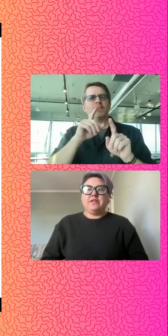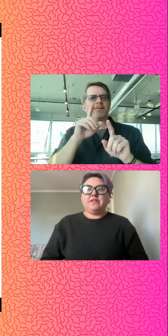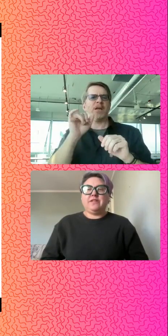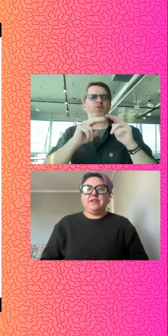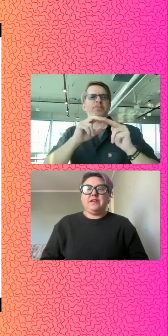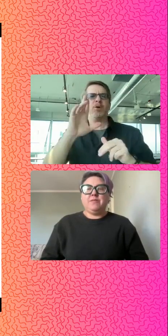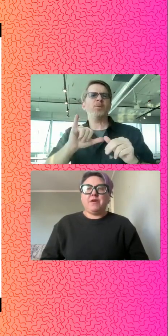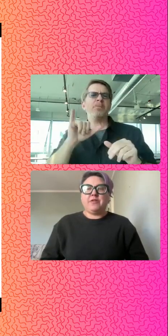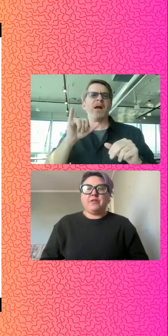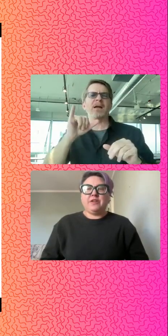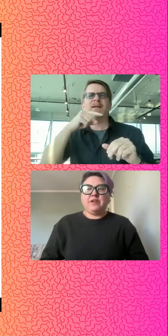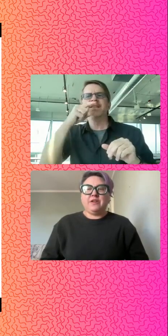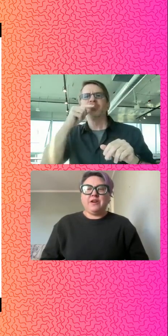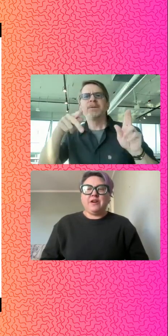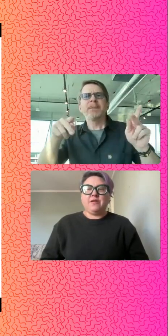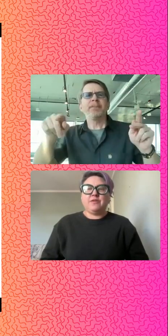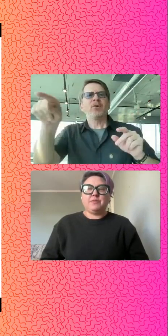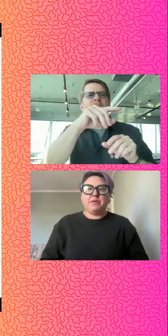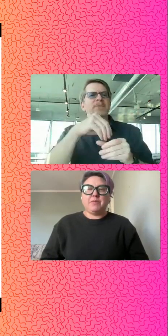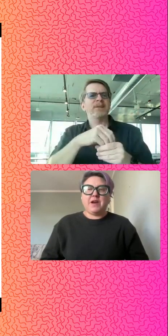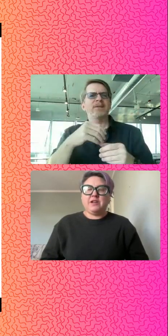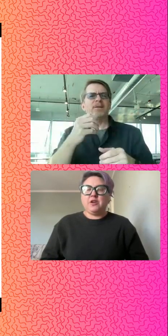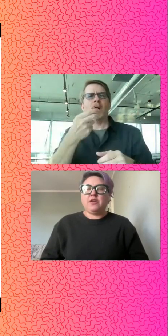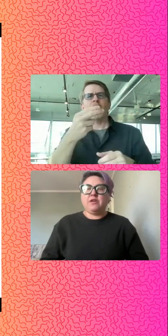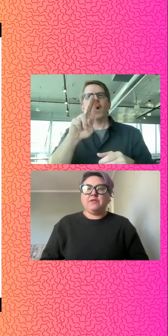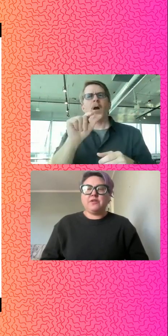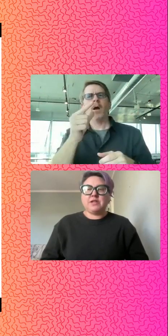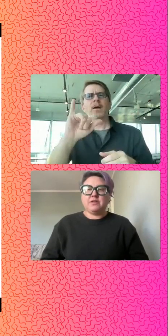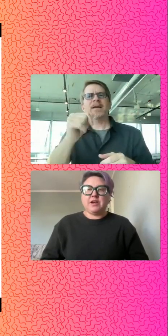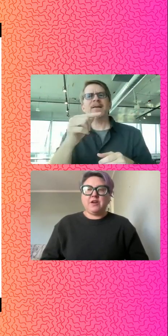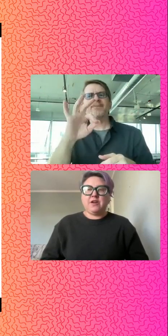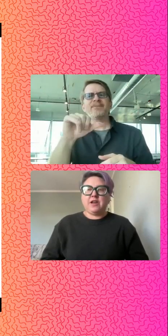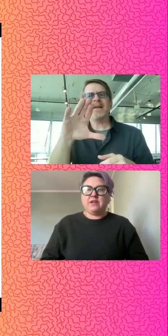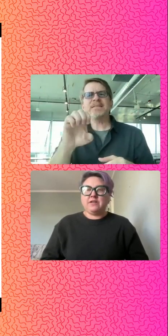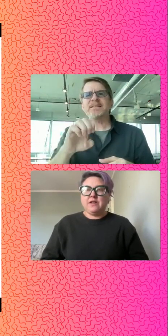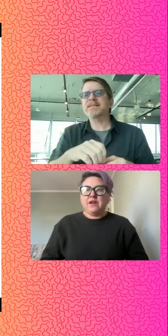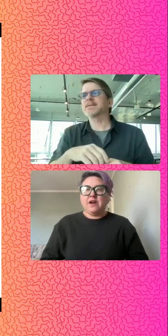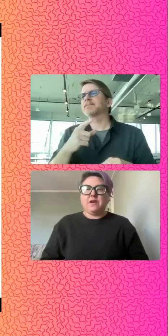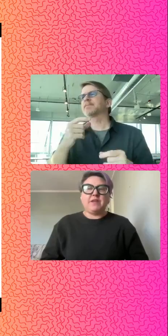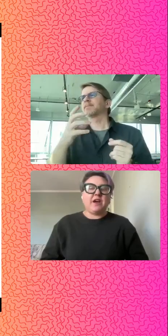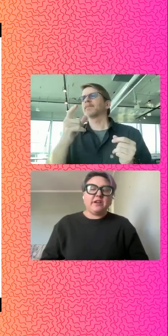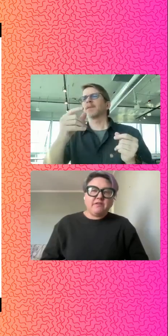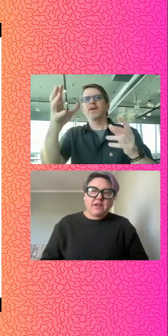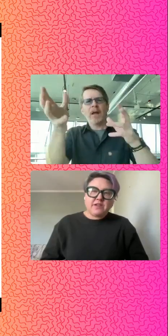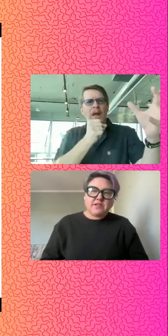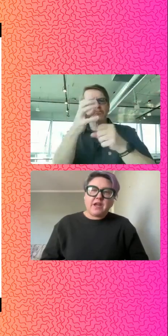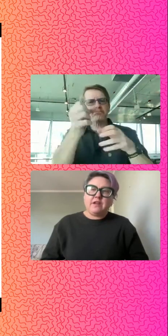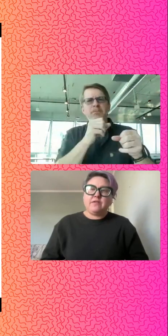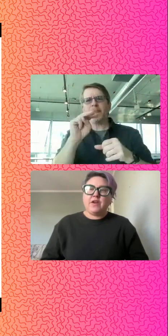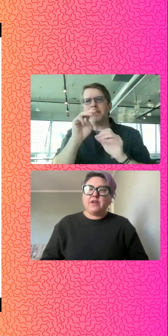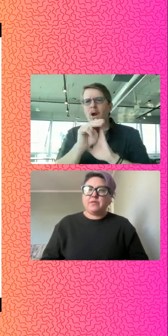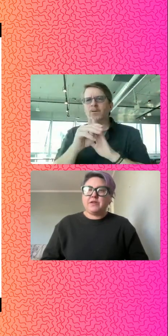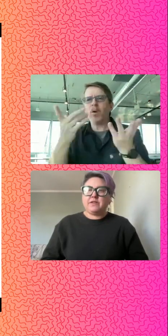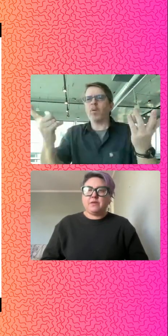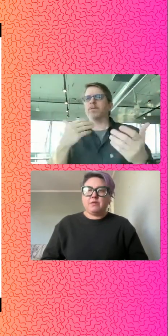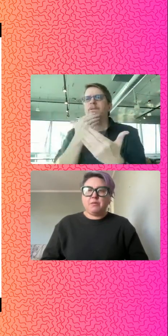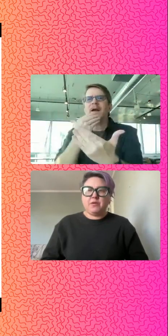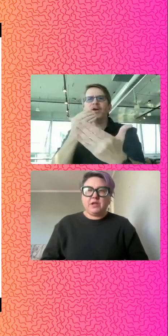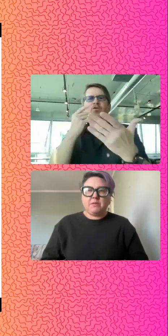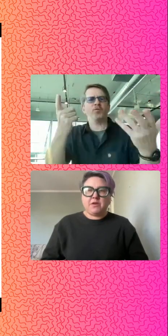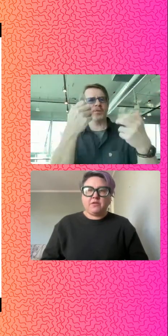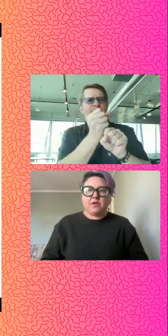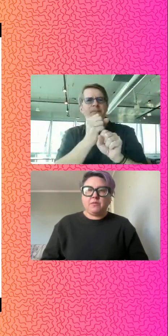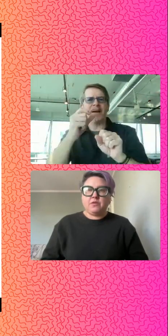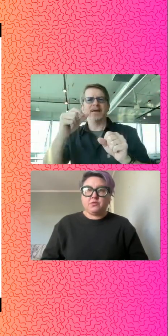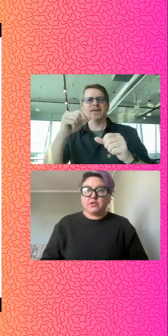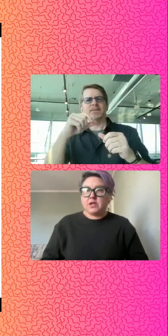with this, the model here was built by, hearing folks out there, and like Hugging Face and various places that we were